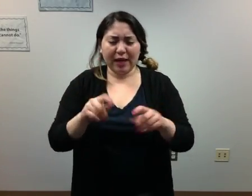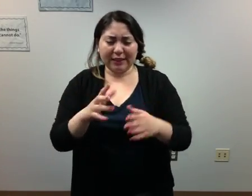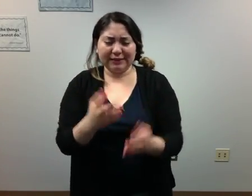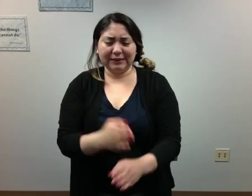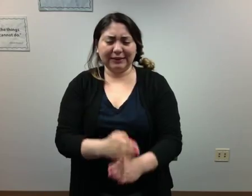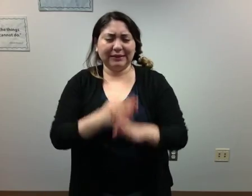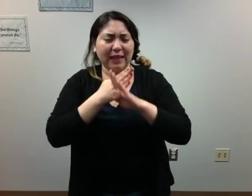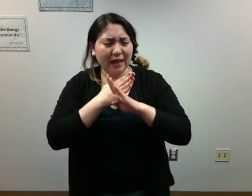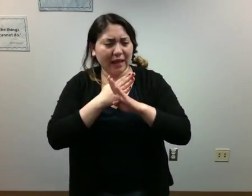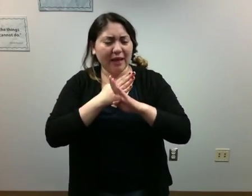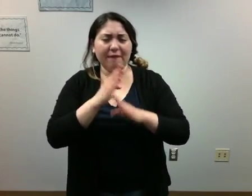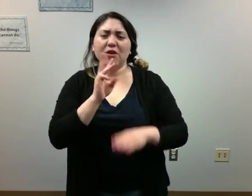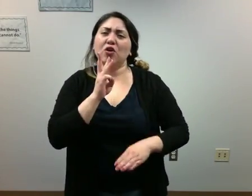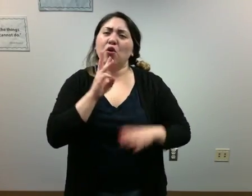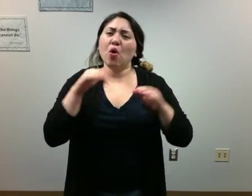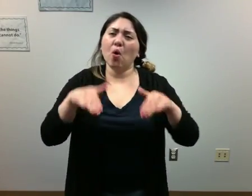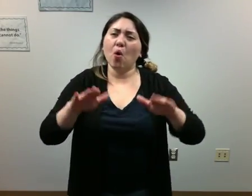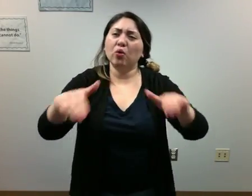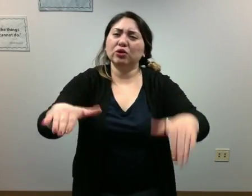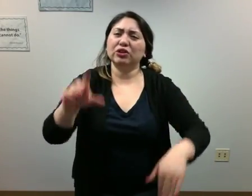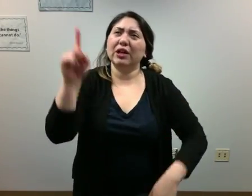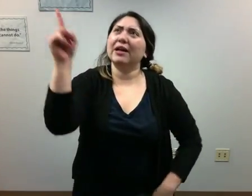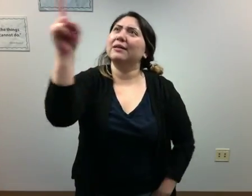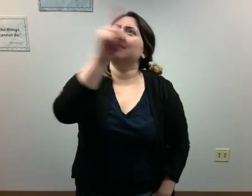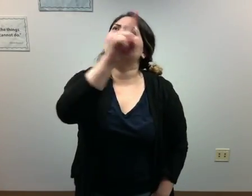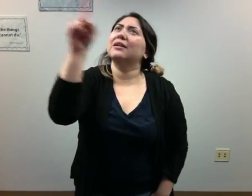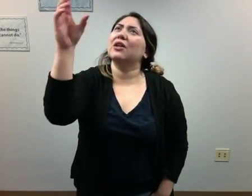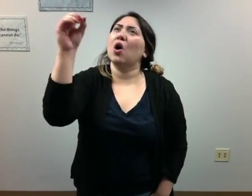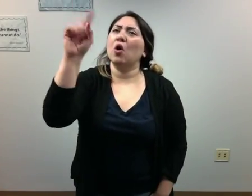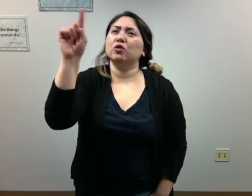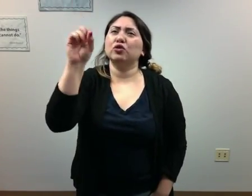oceans and the ozone layer, that's wrong.